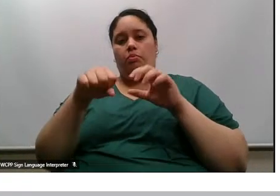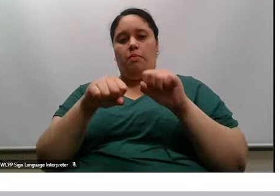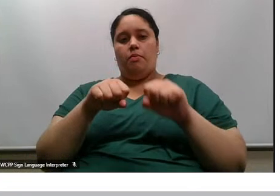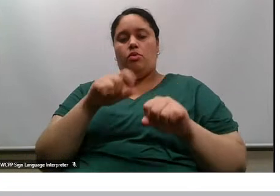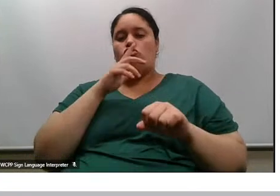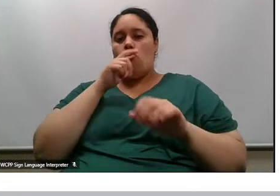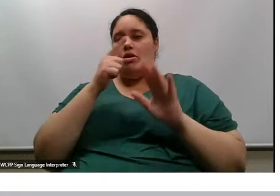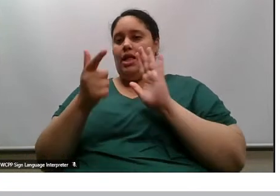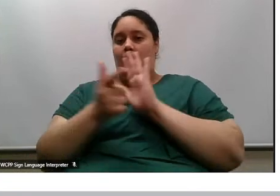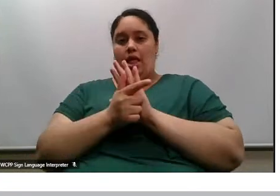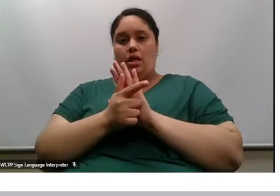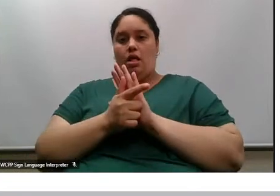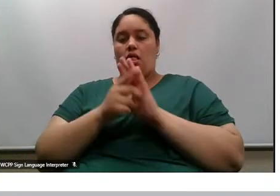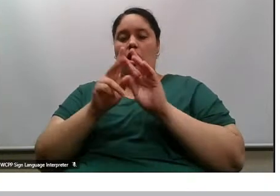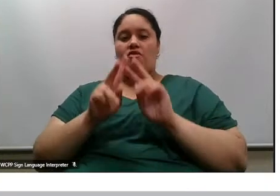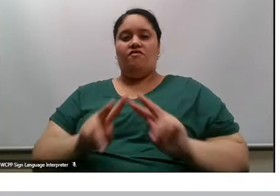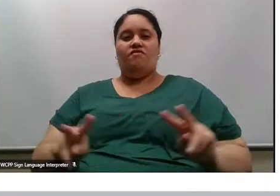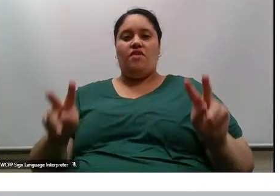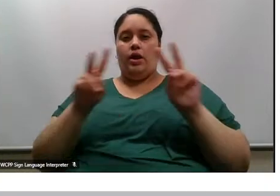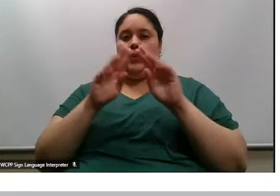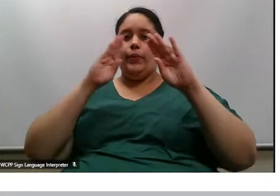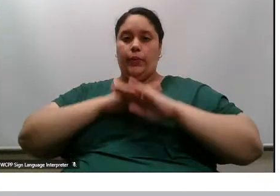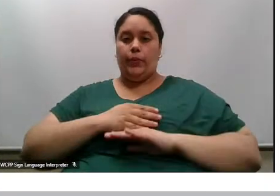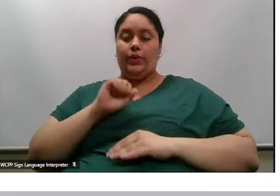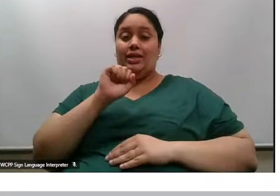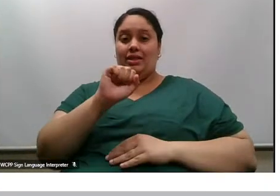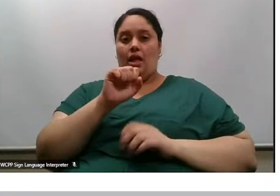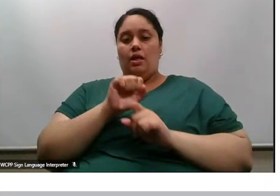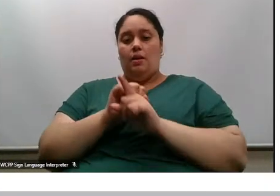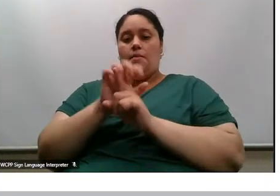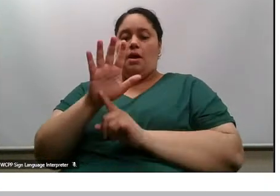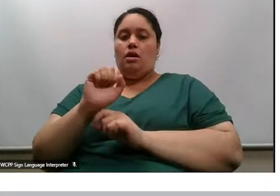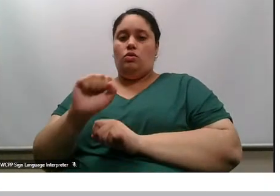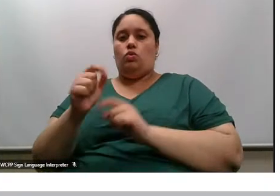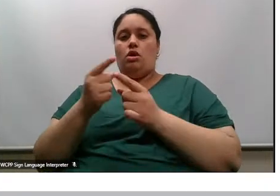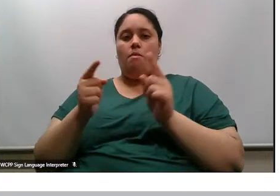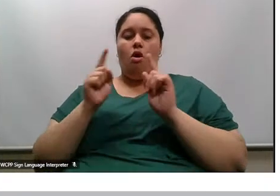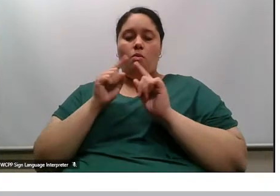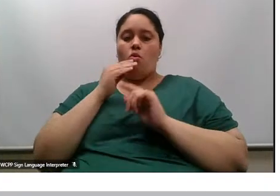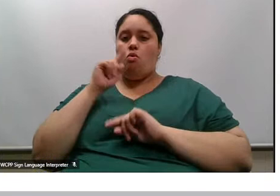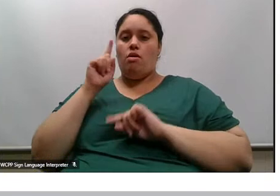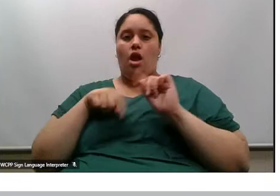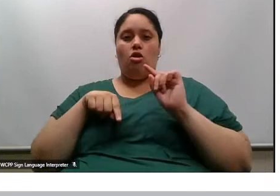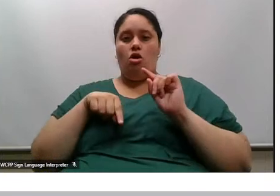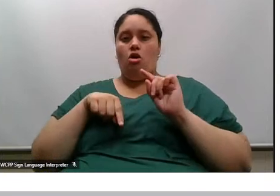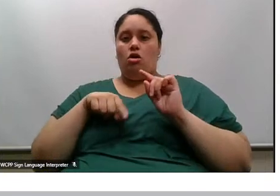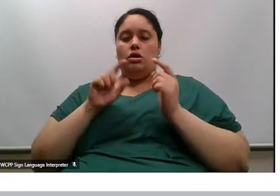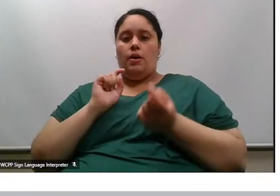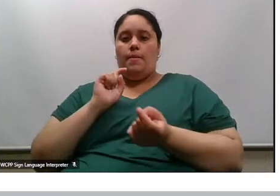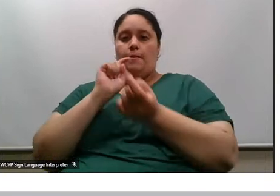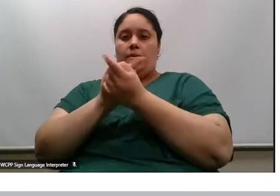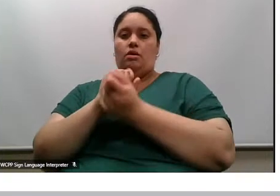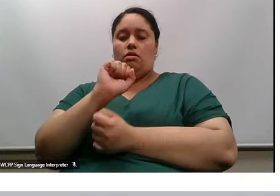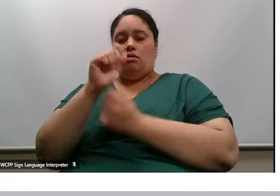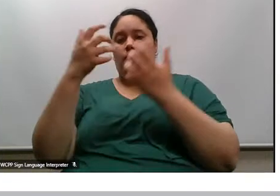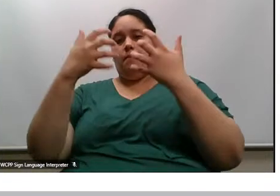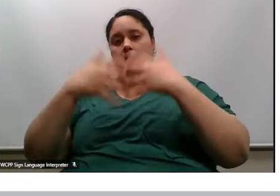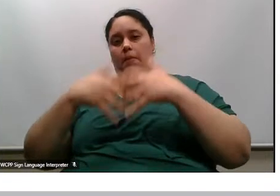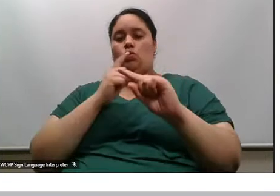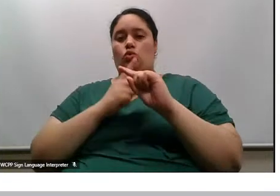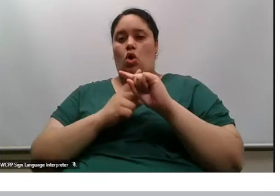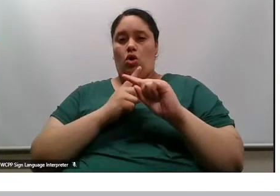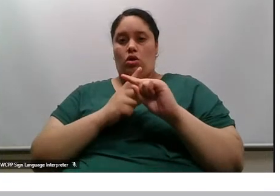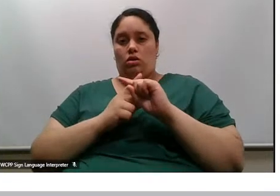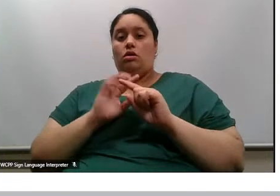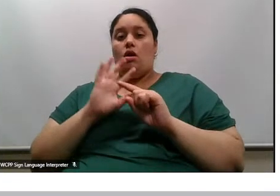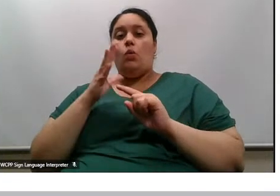illegal and invalid, and that had an impact on the department not meeting its target. And I just wanted to